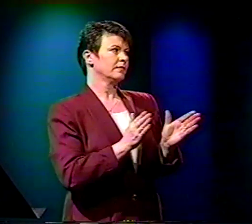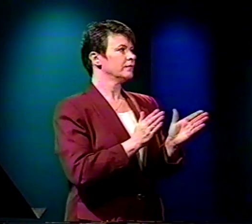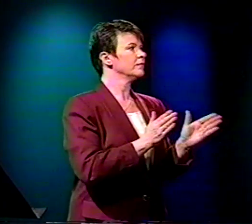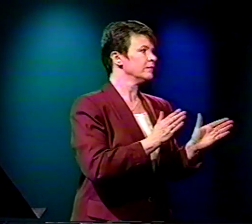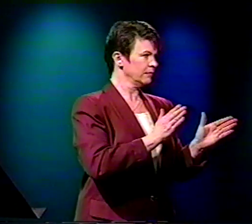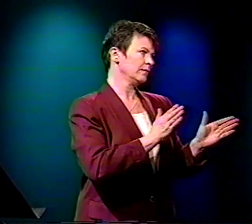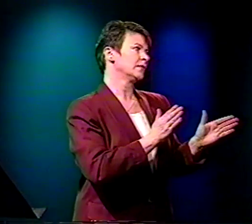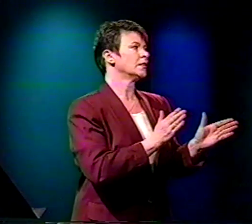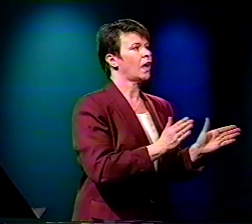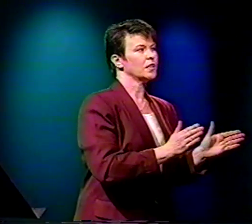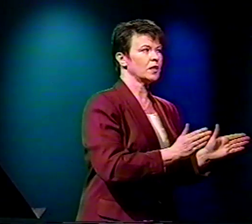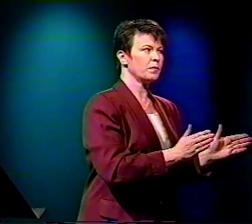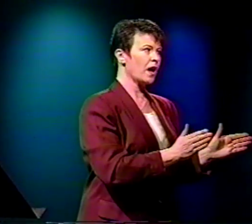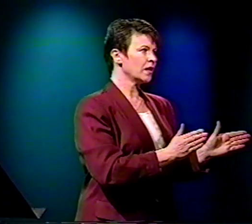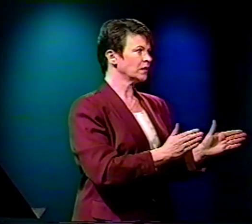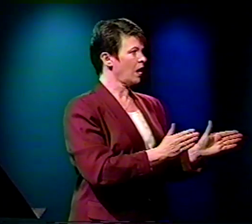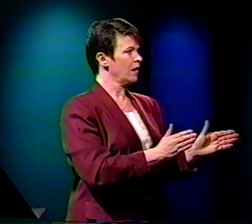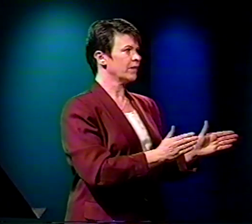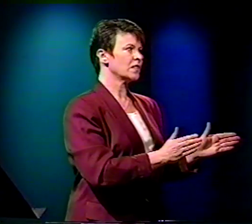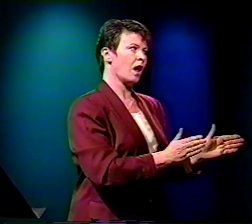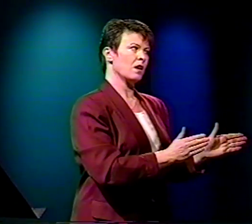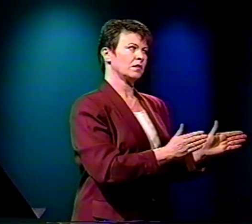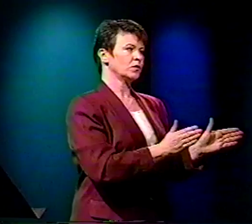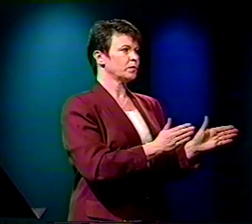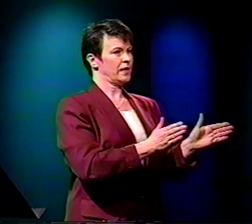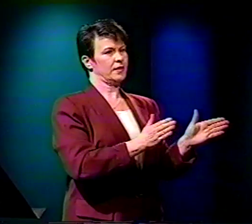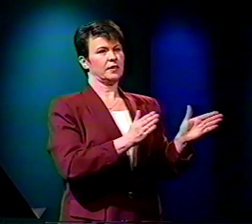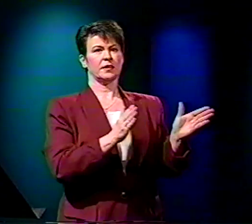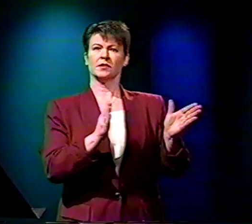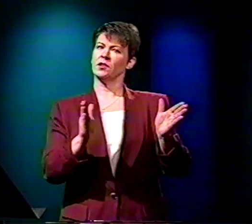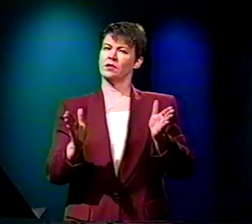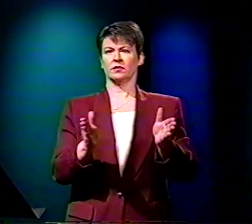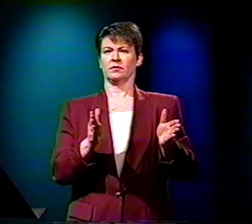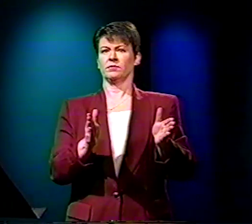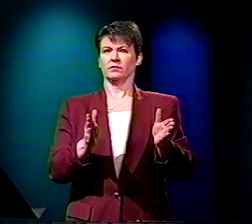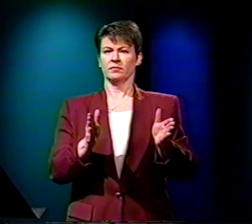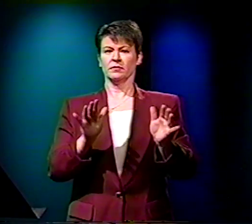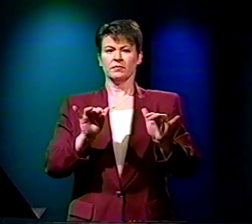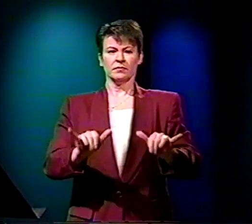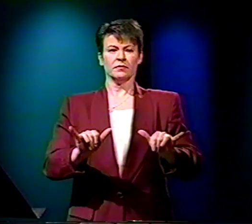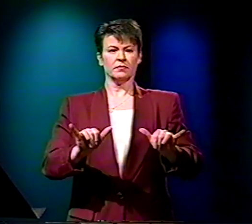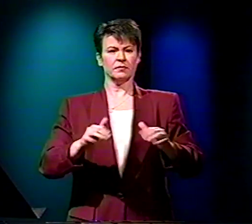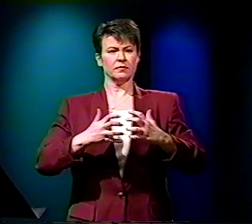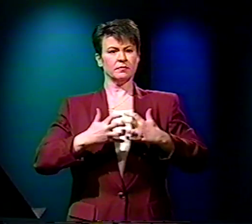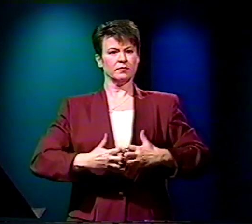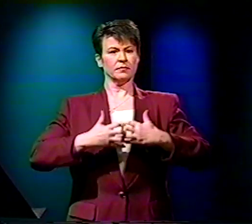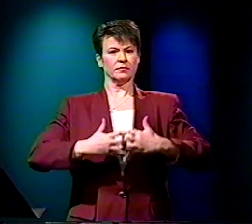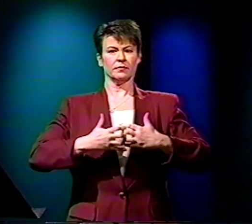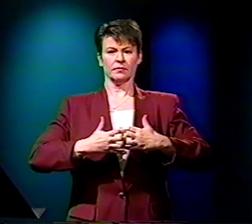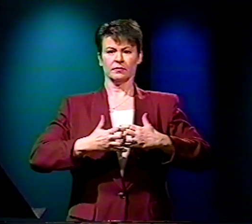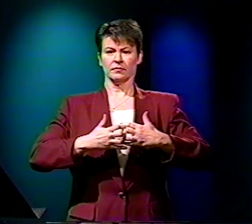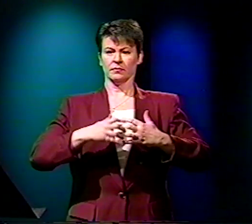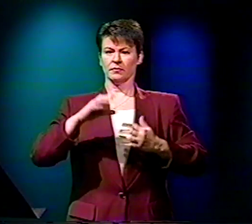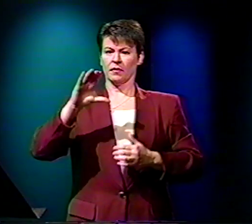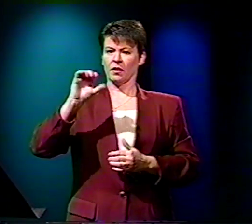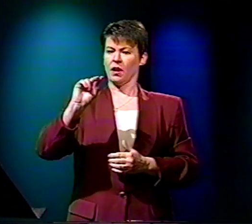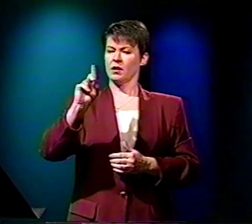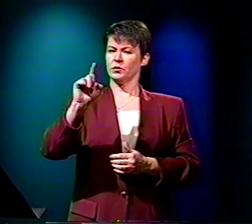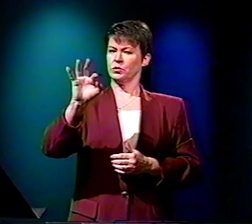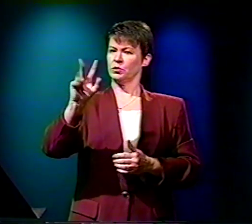then makes a shift and will provide voicing services very robotically. And that was all that was provided, such